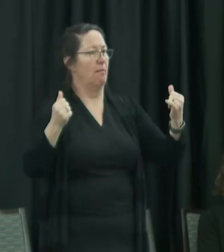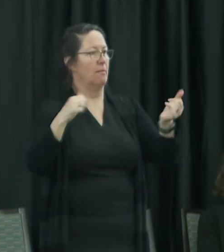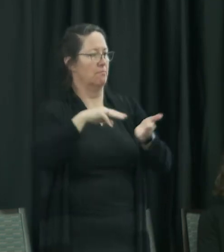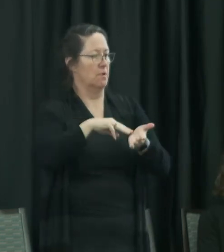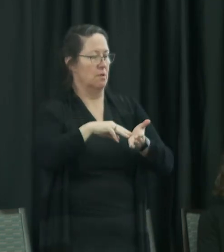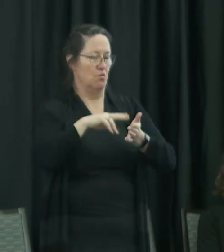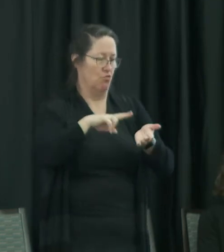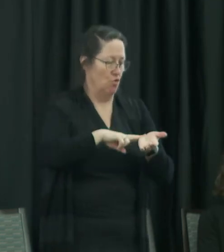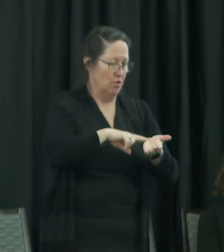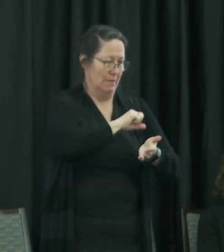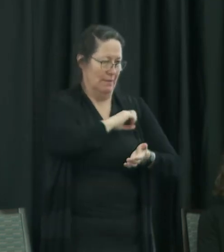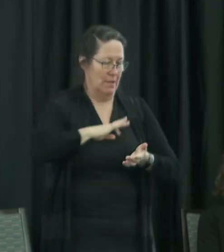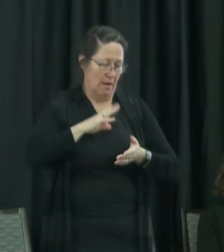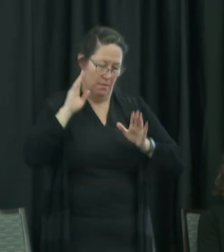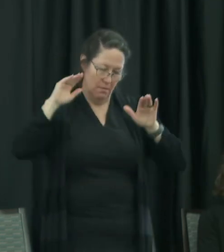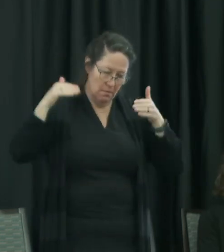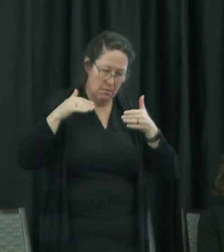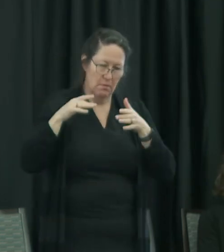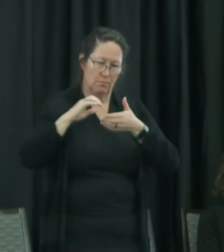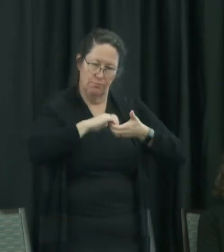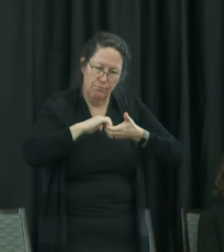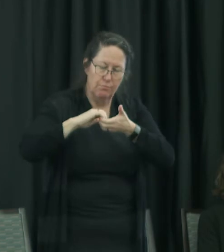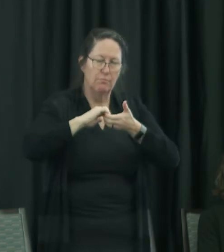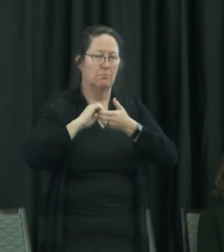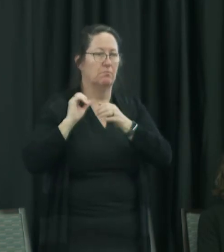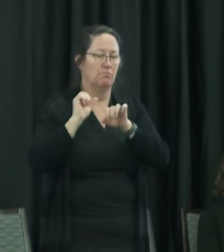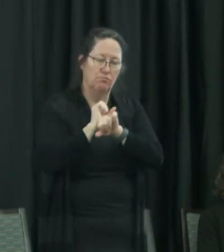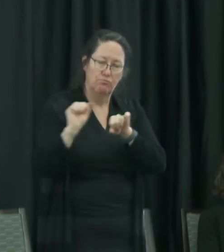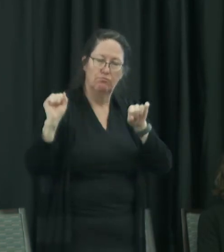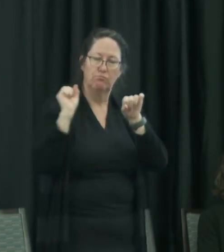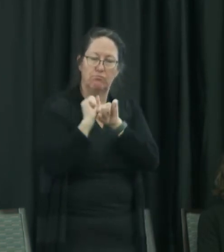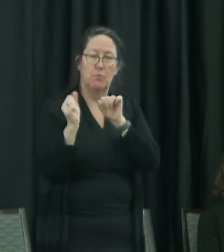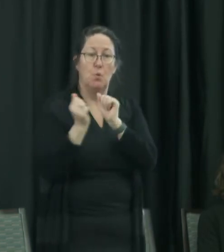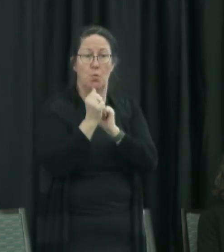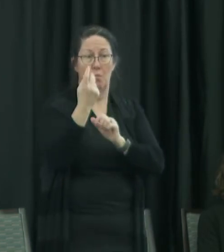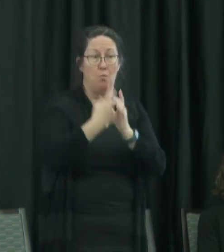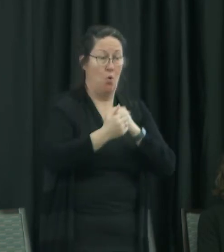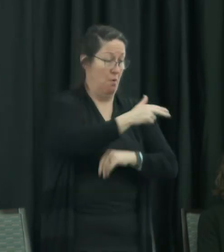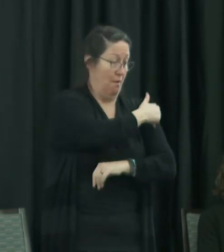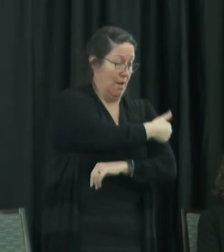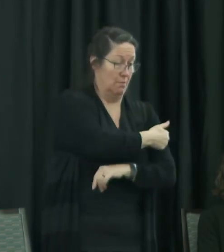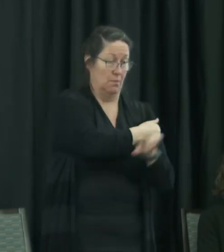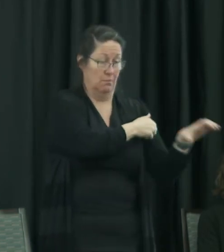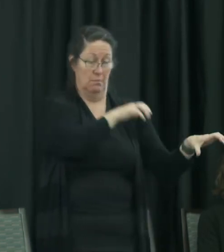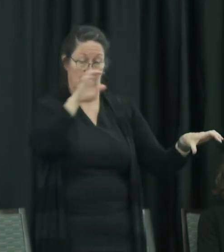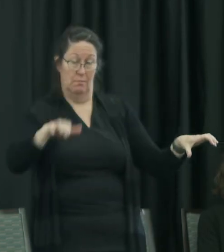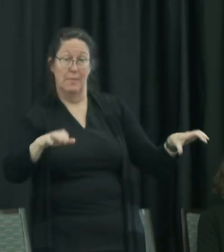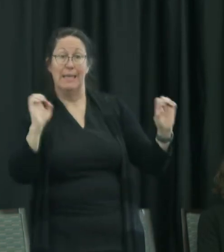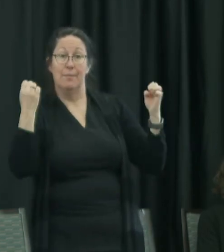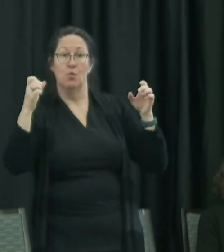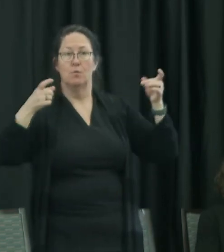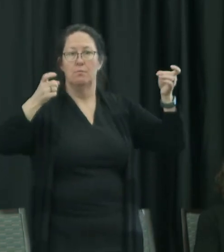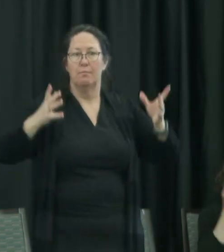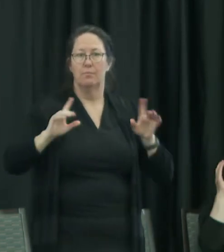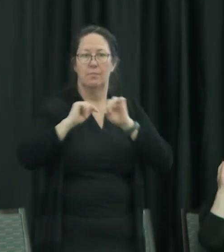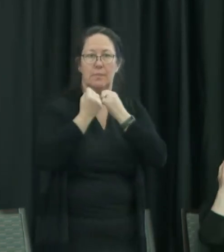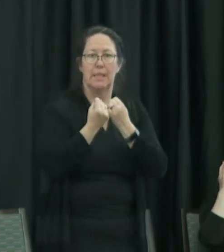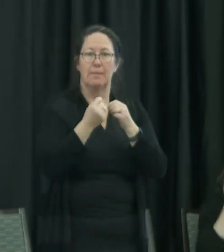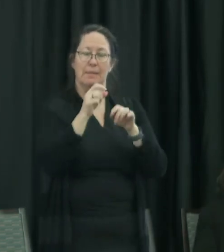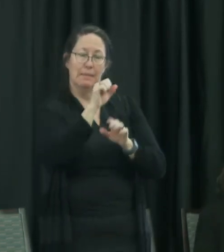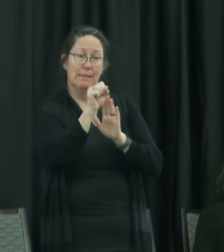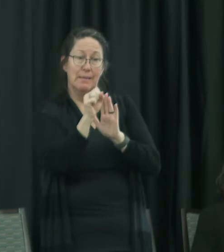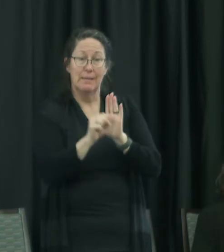epidemiologists, nurses, and staff coordinated continuously with both local hospitals, emergency management, and